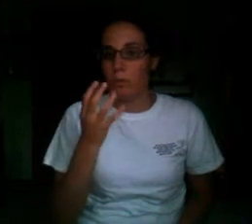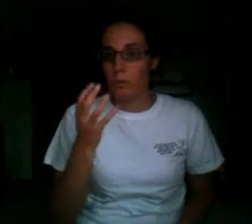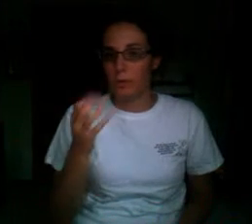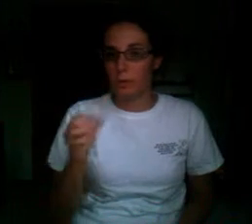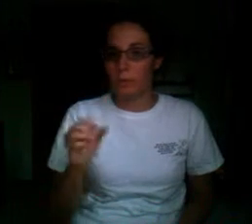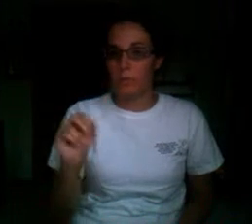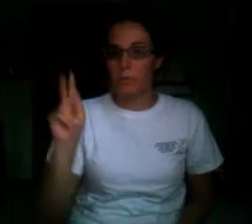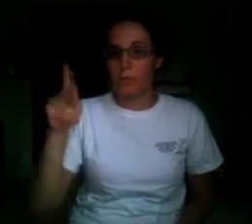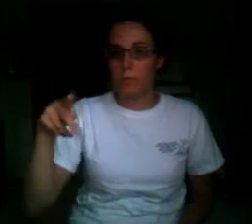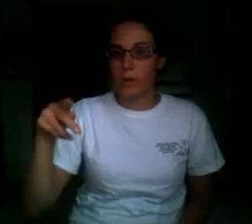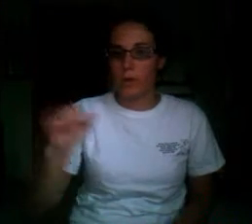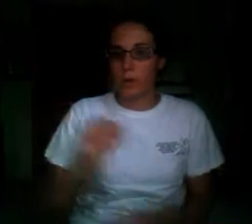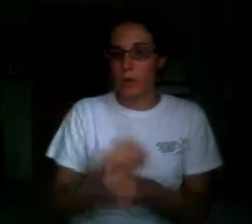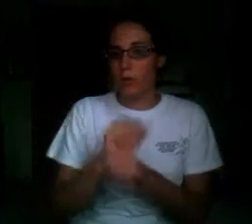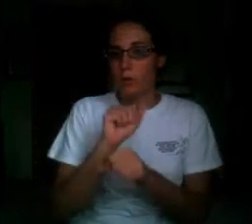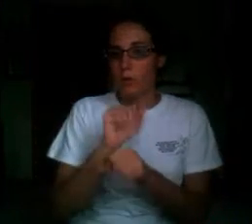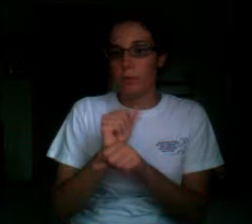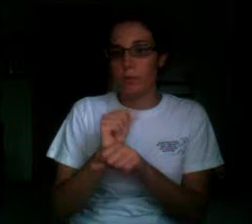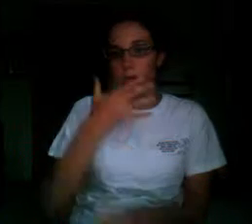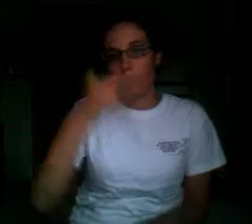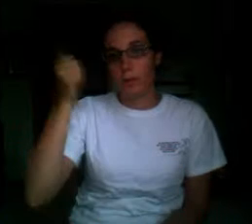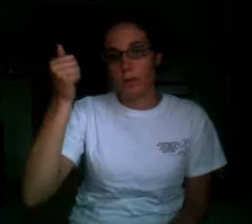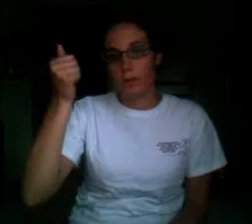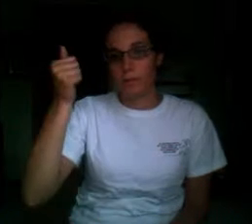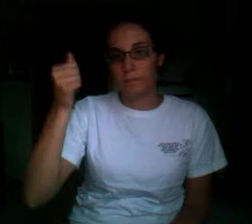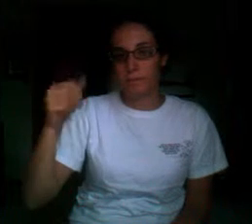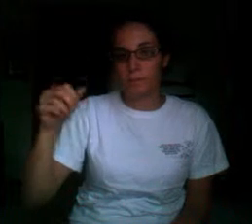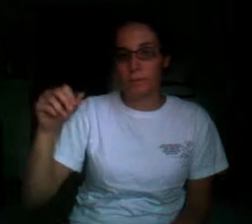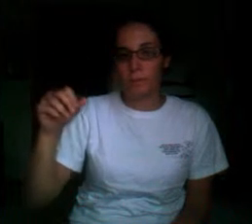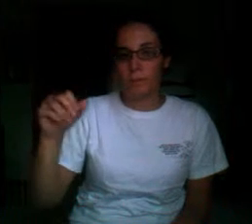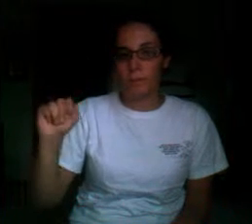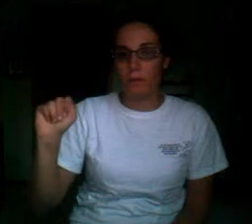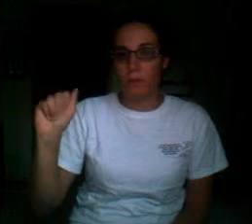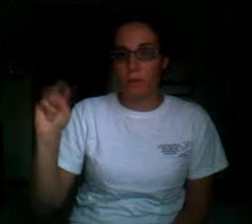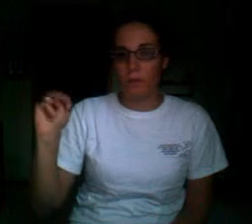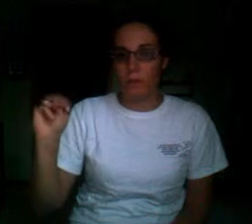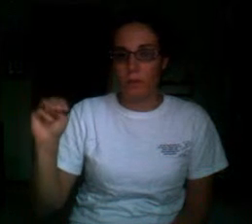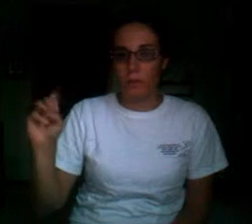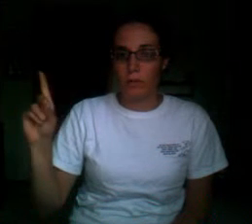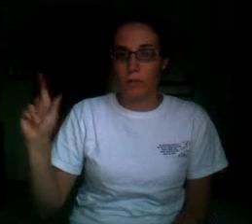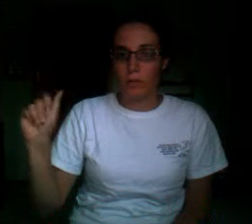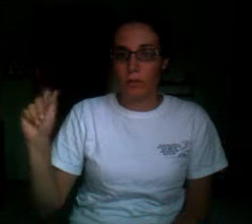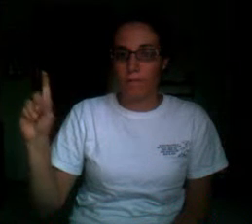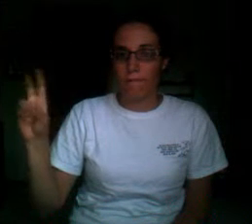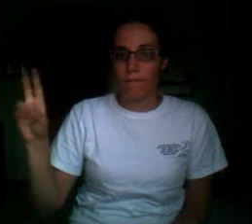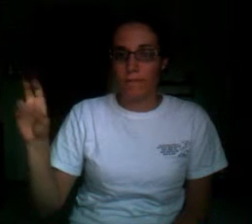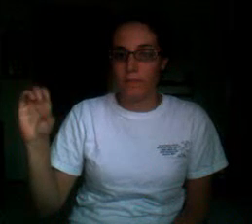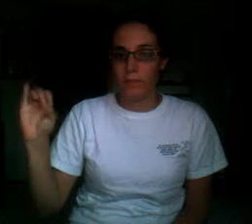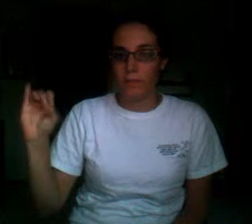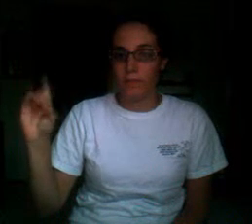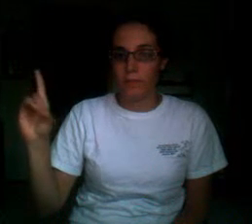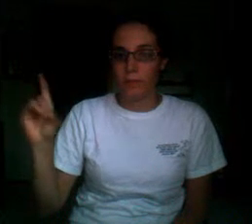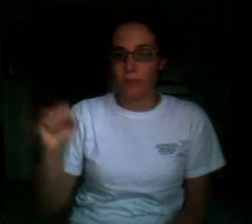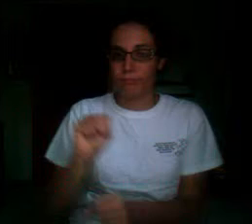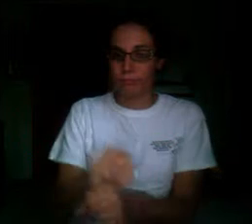horses. Sam and David plodded on, drawing the machine. The long steel-toothed blade went steadily